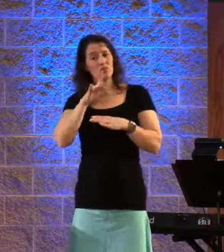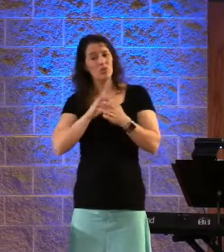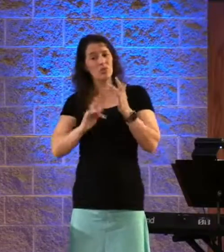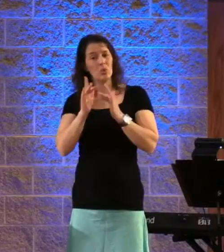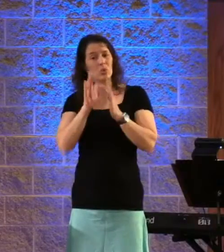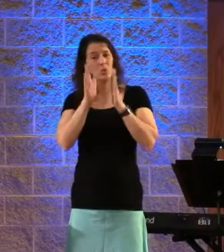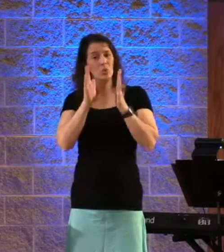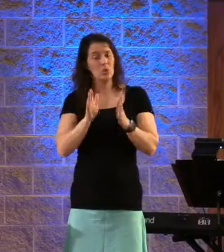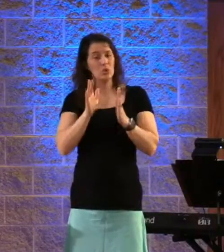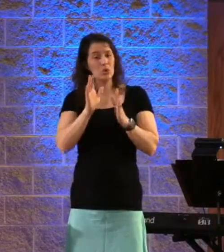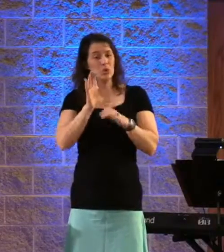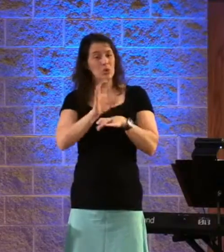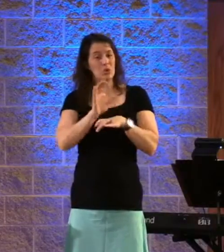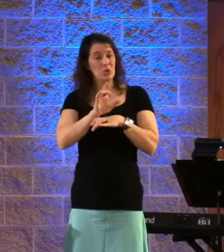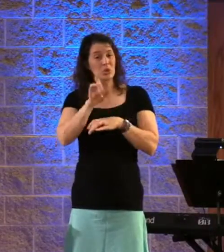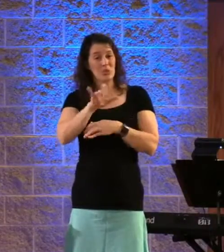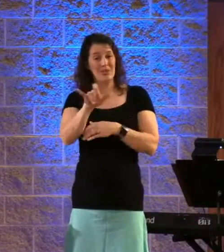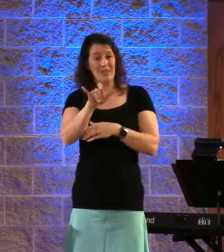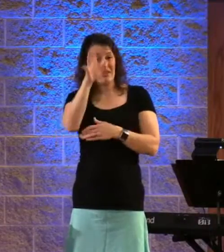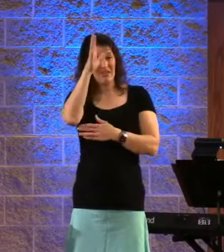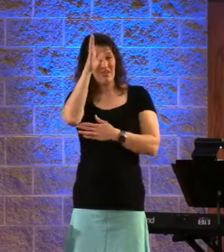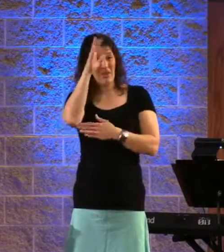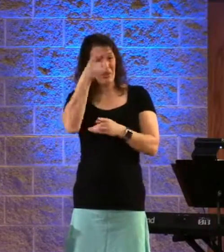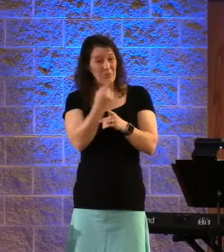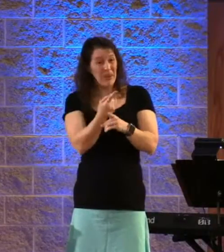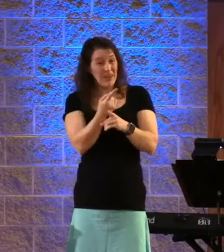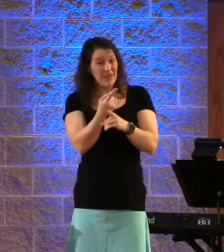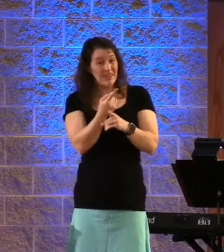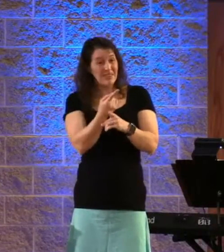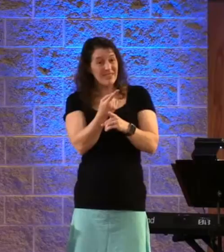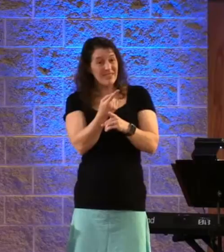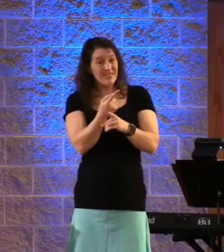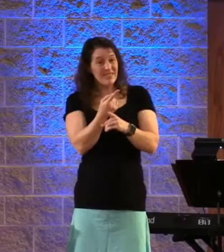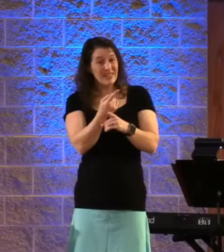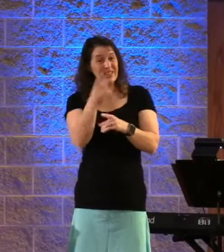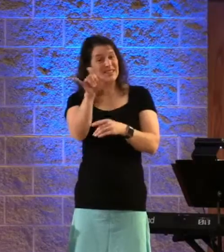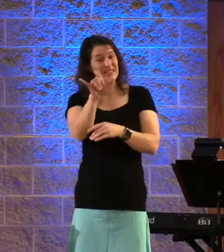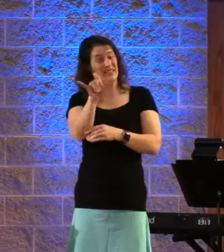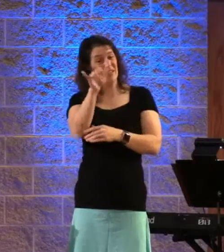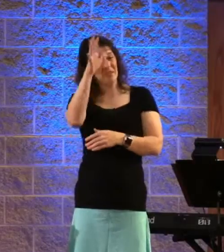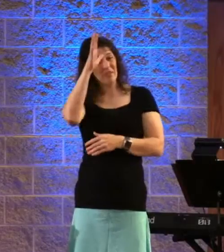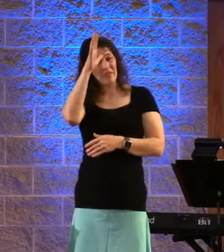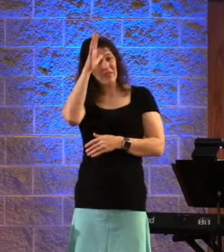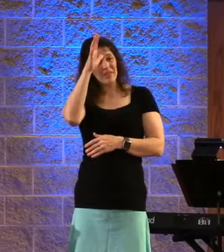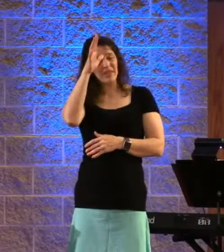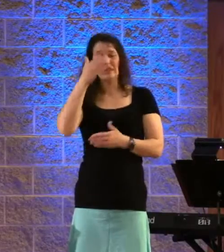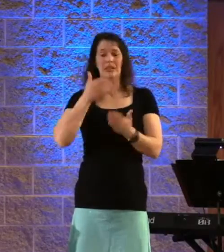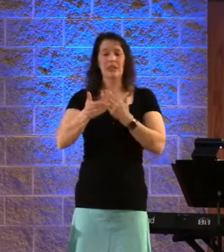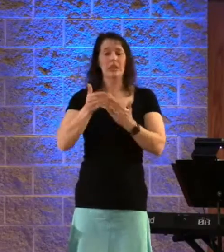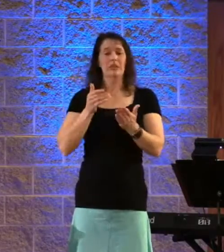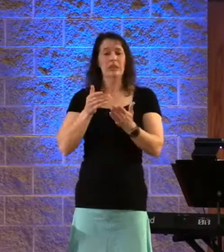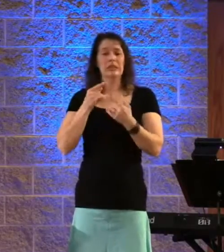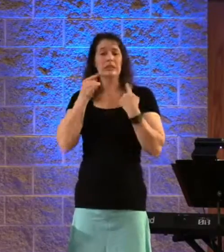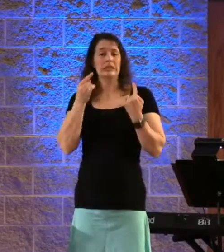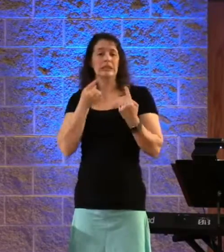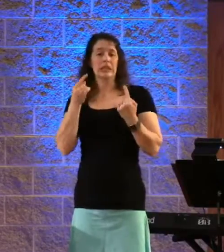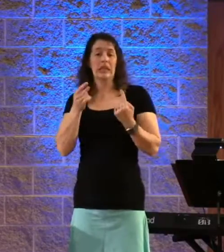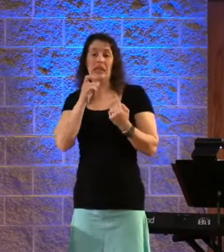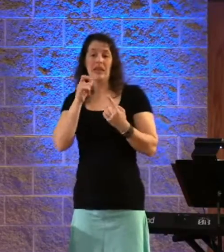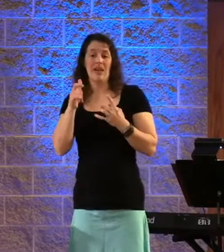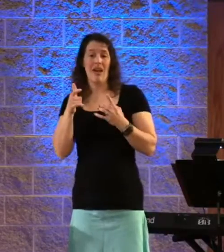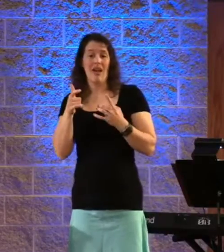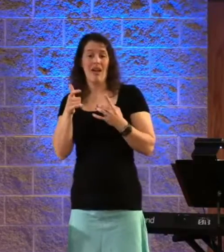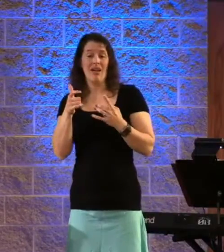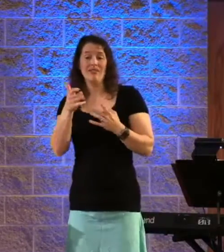should be just like the Father, don't you? We need to be just like the Father. Even if it's the sin of an unlawful divorce, Pastor